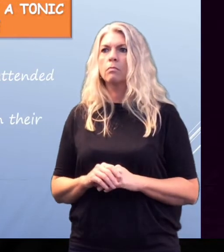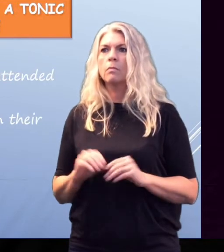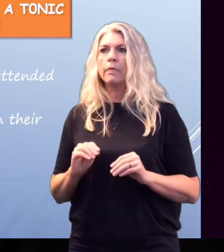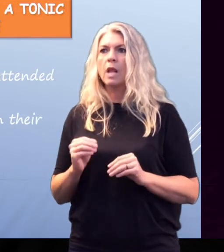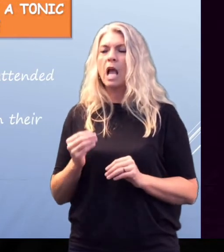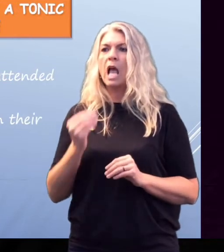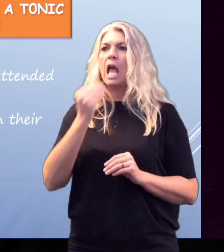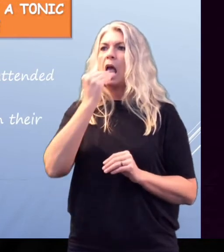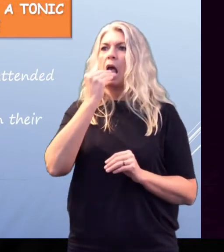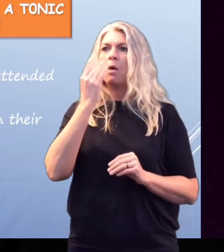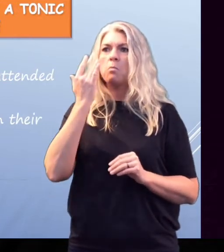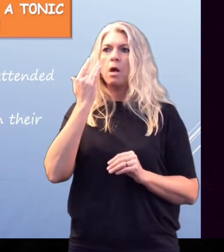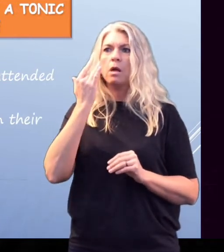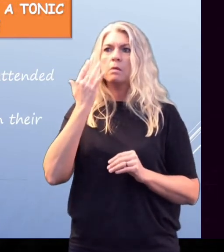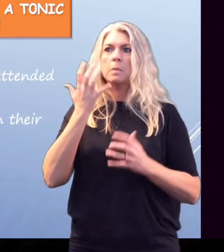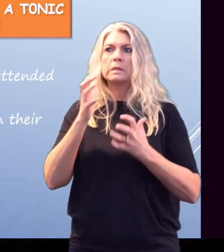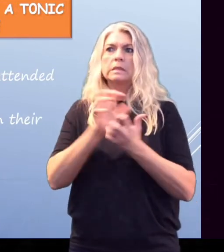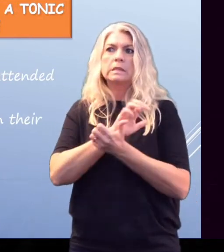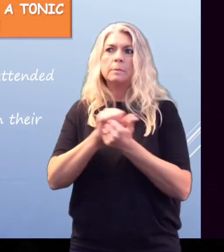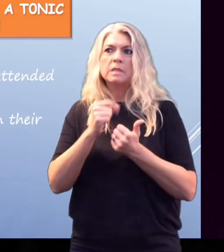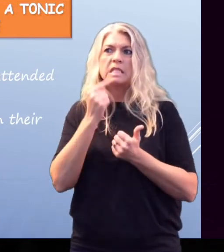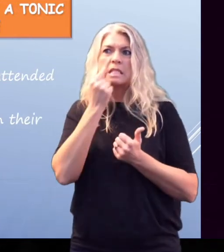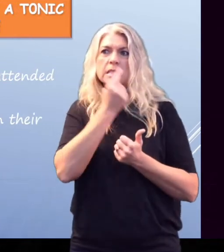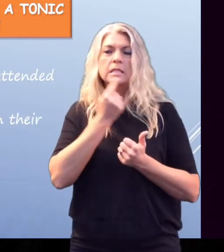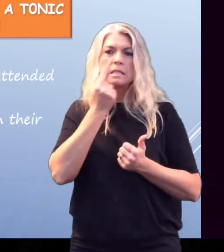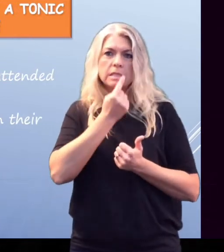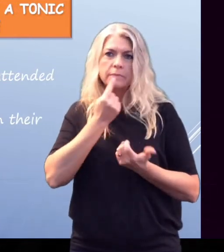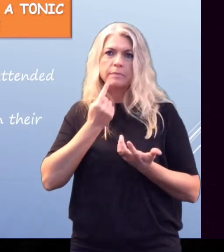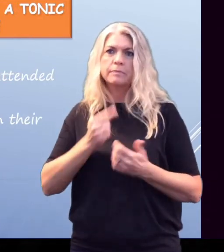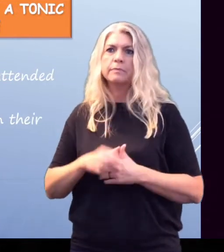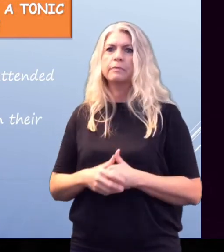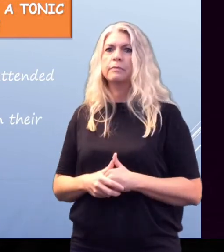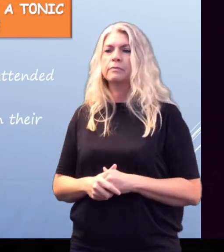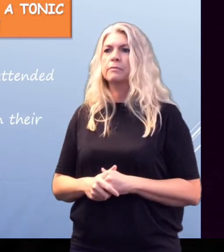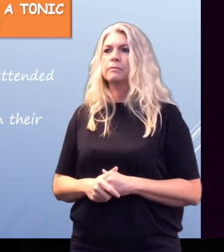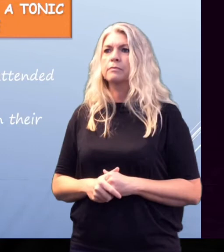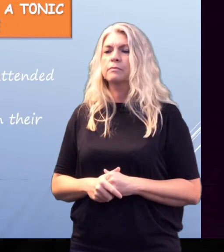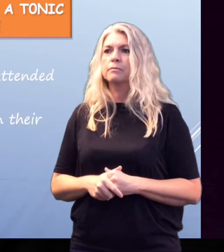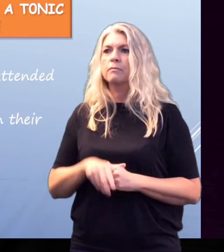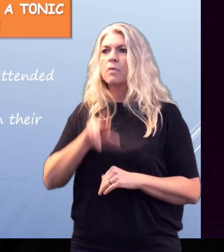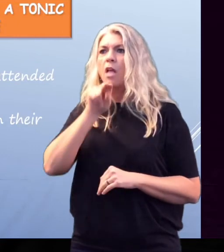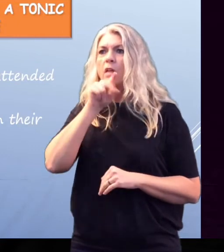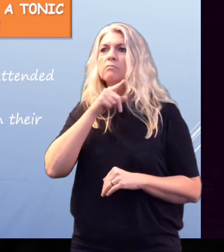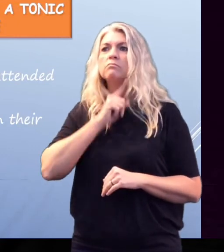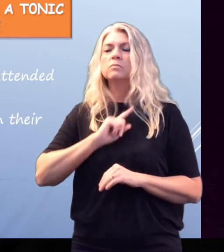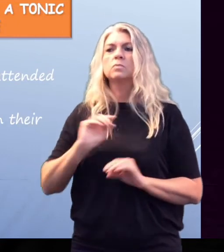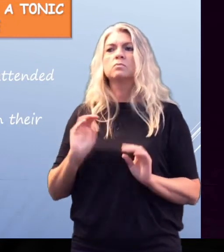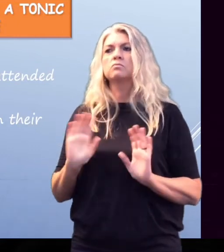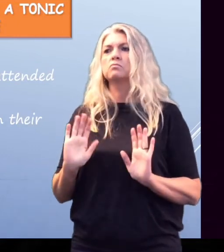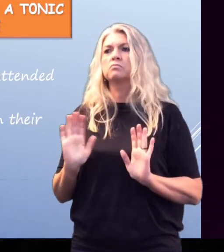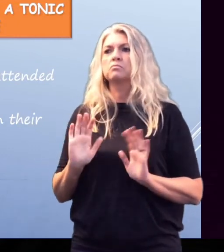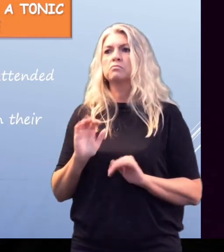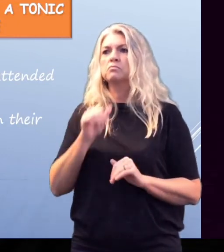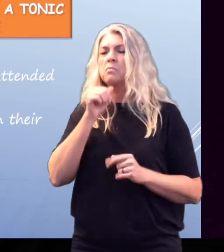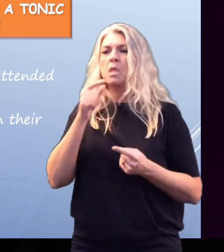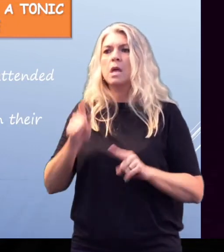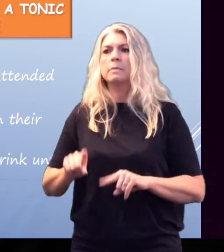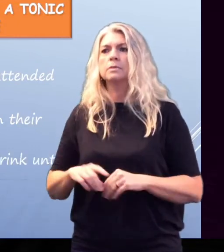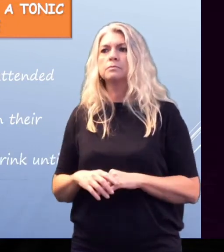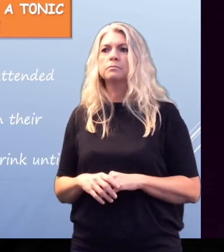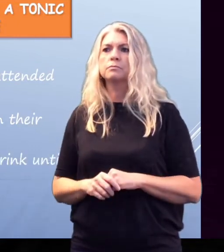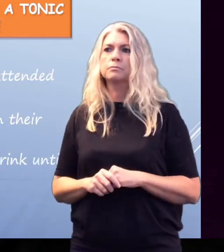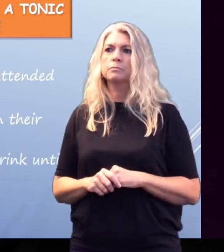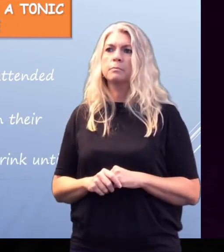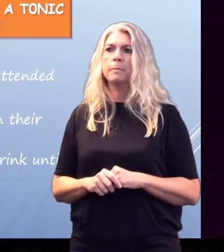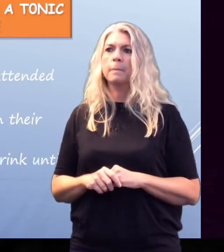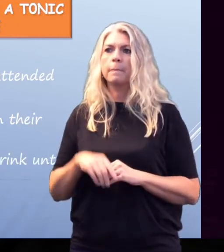put anything in their mouth, as it could cause teeth or jaw damage. The child will not swallow their tongue. Do not